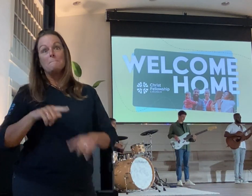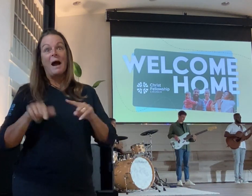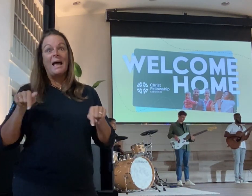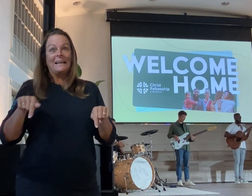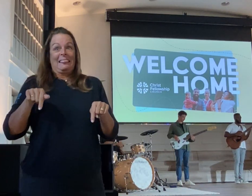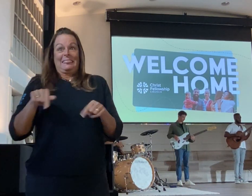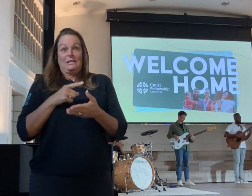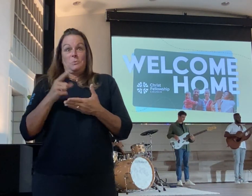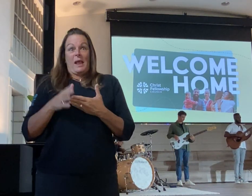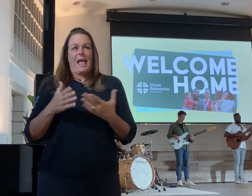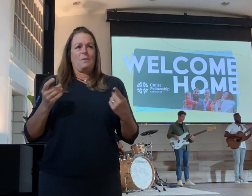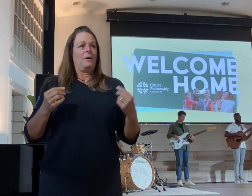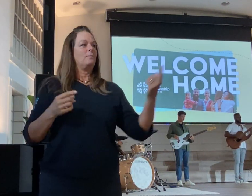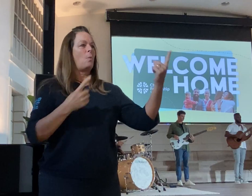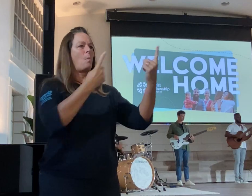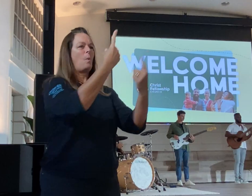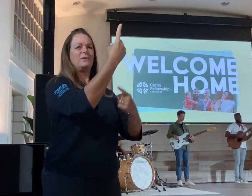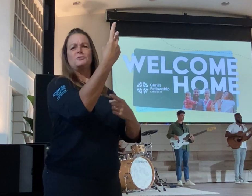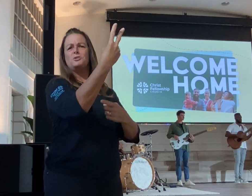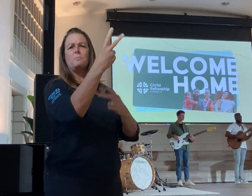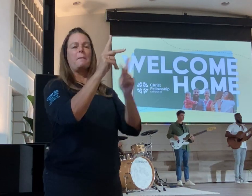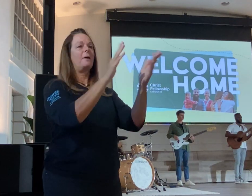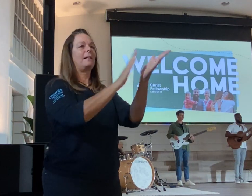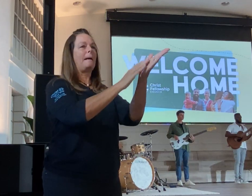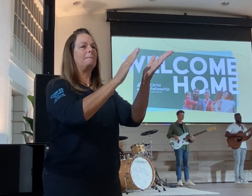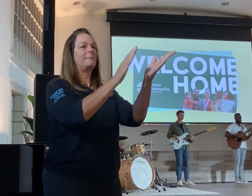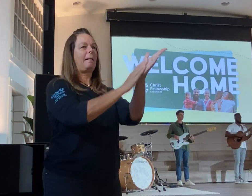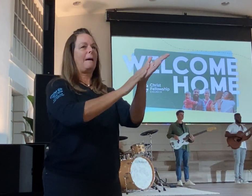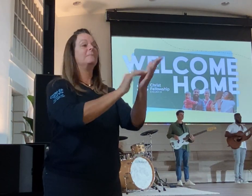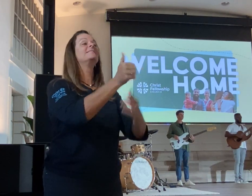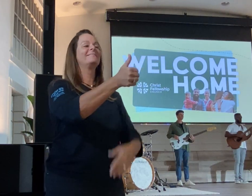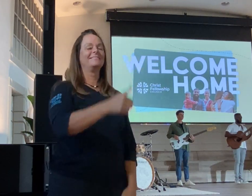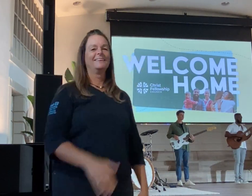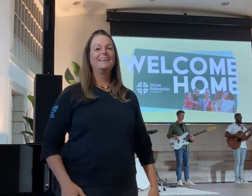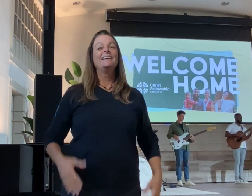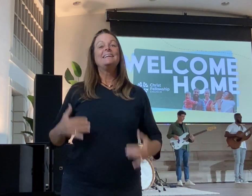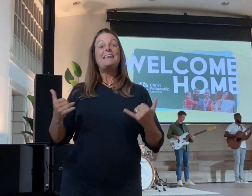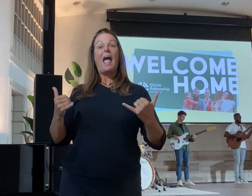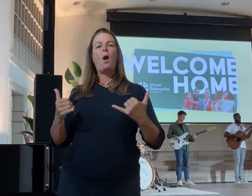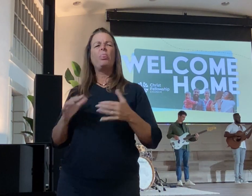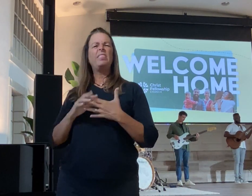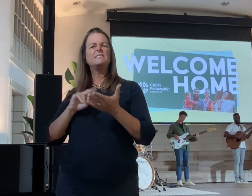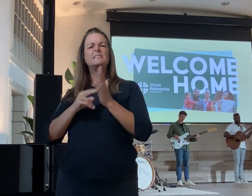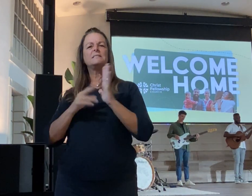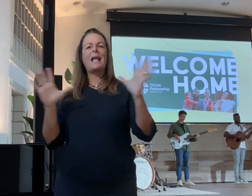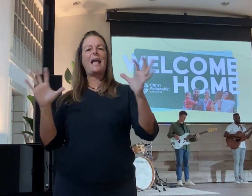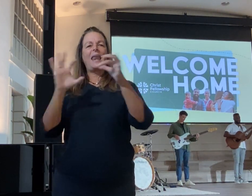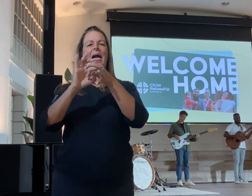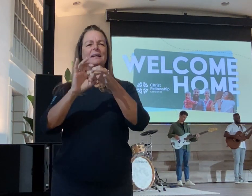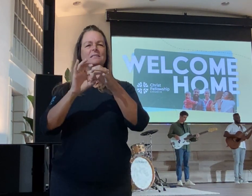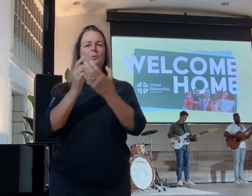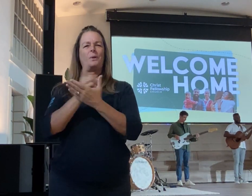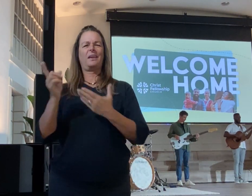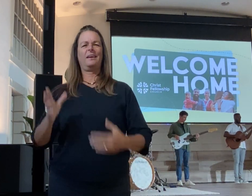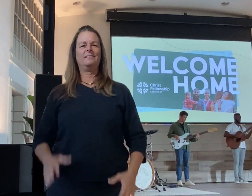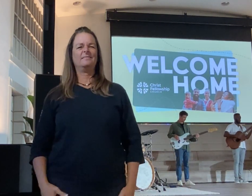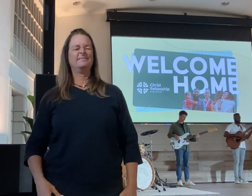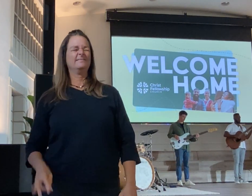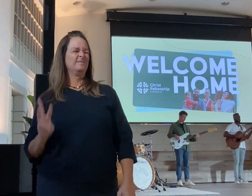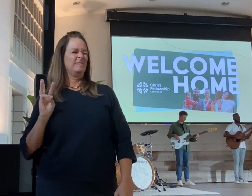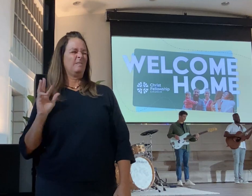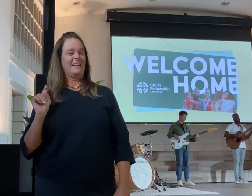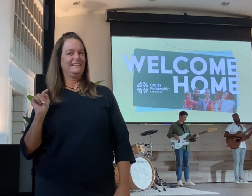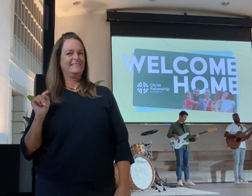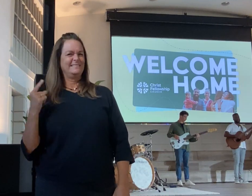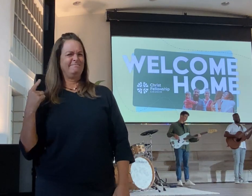this one particularly, I have some claps for that, this one particular is our Connect Weekend. And let me tell you a little bit